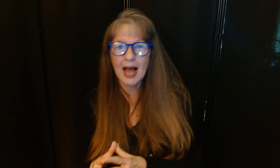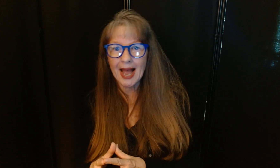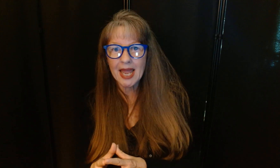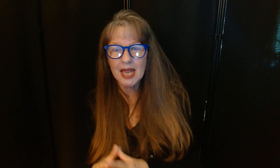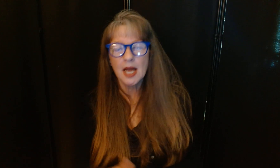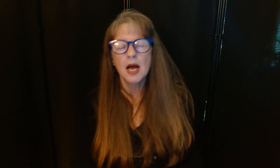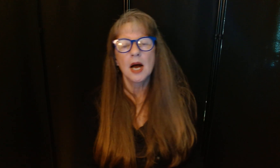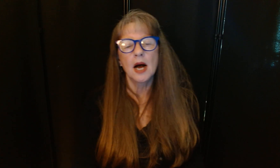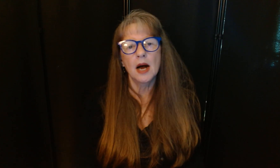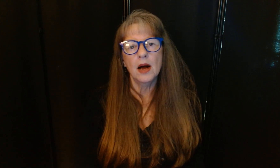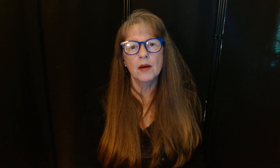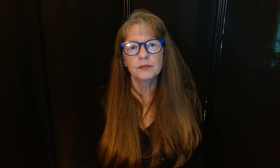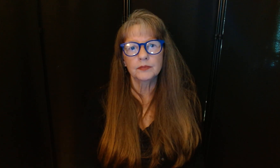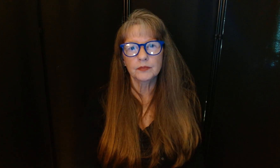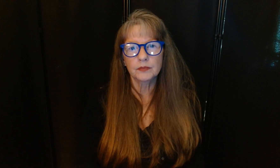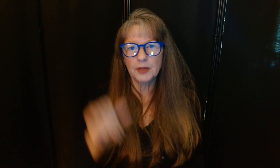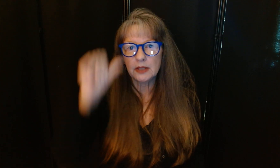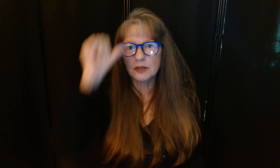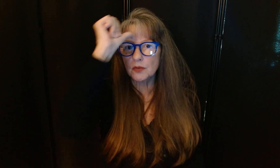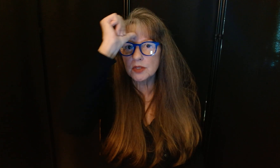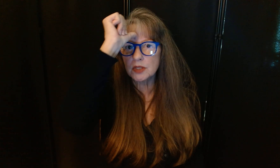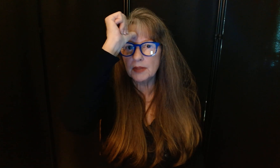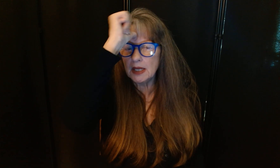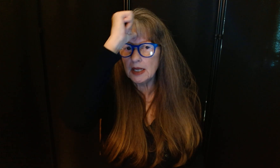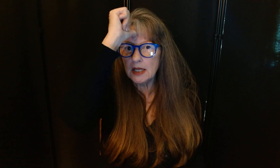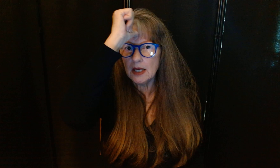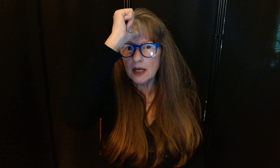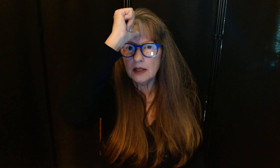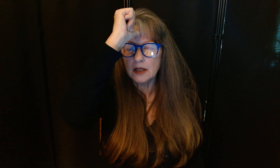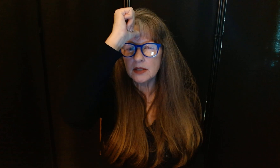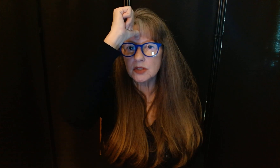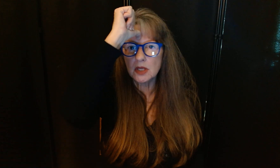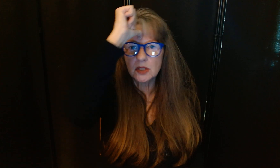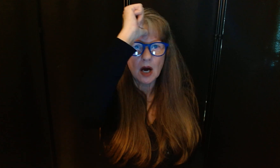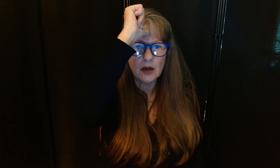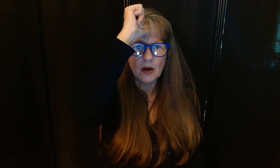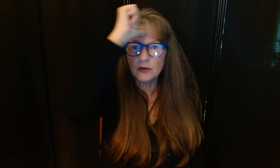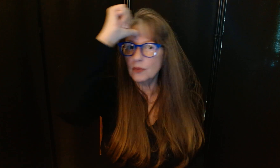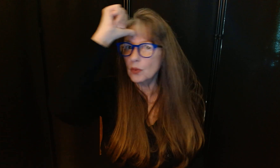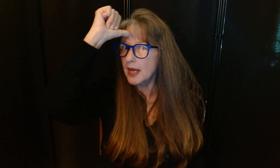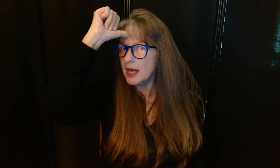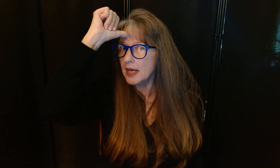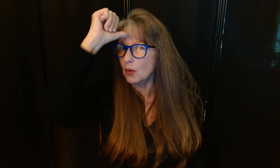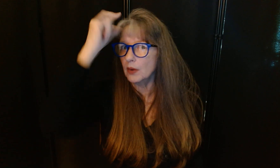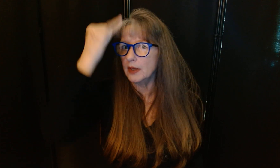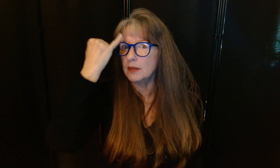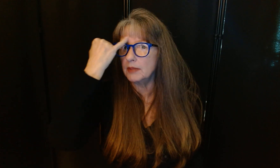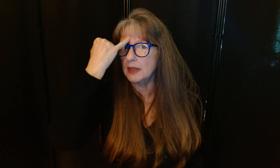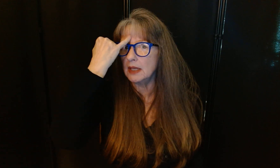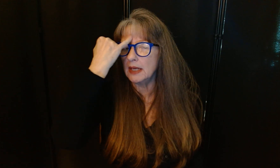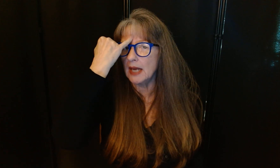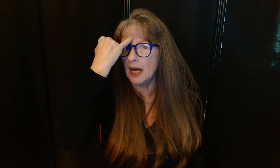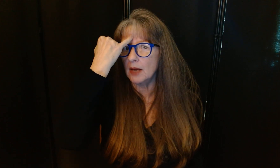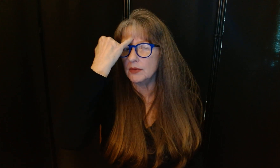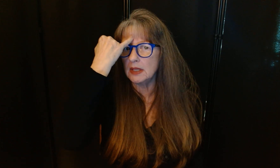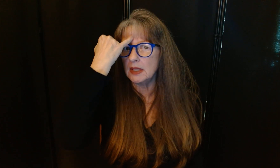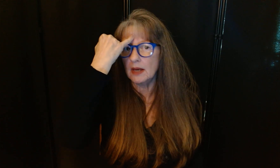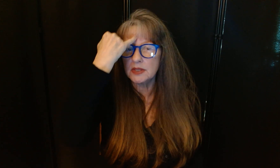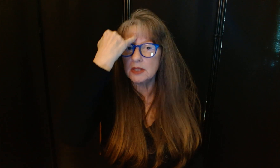Holi. Um, but so this could be India because it's the dot on their forehead, or it can be an eye with India. I've seen